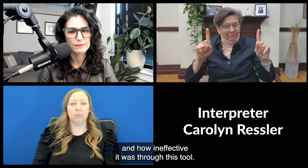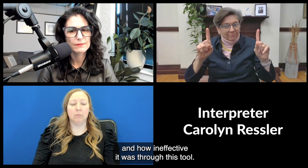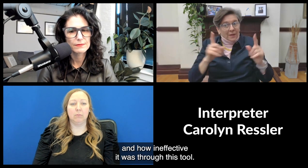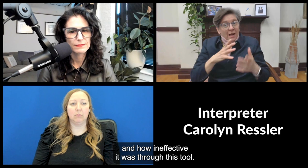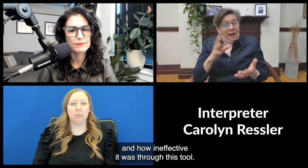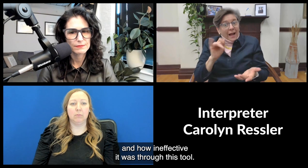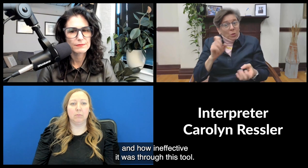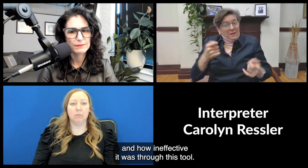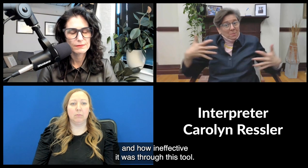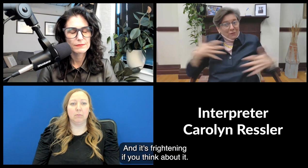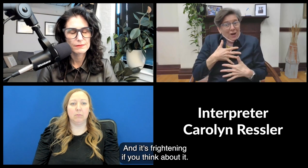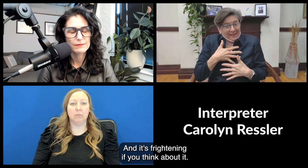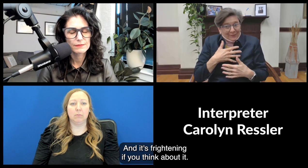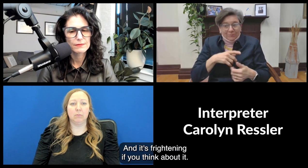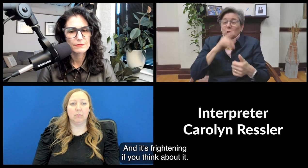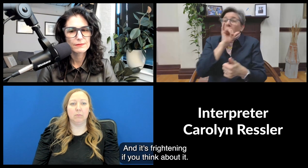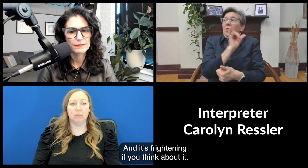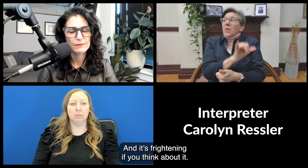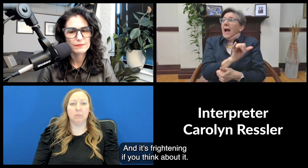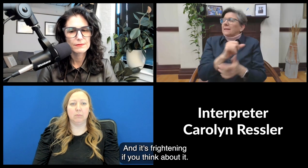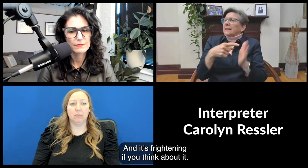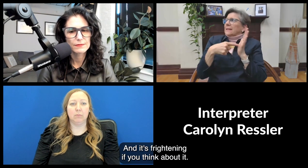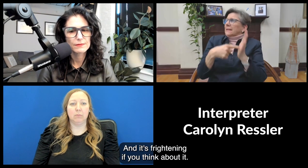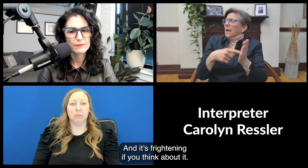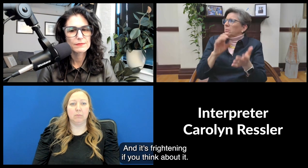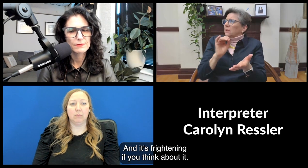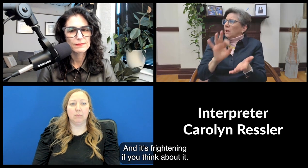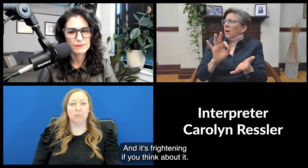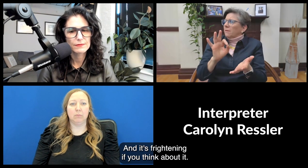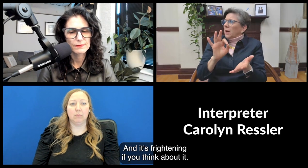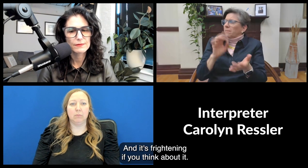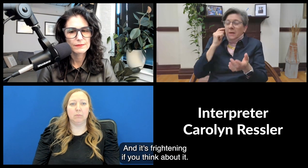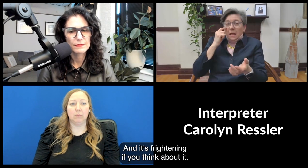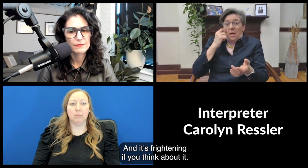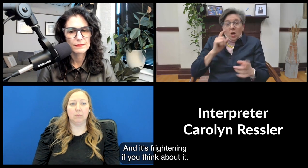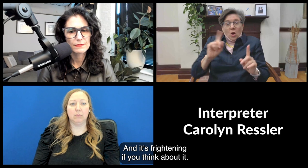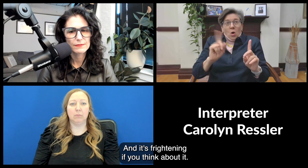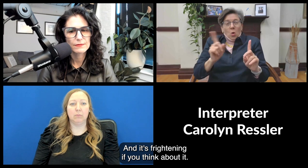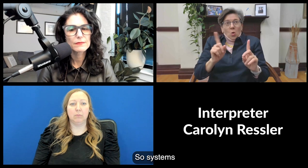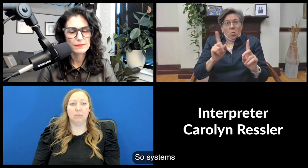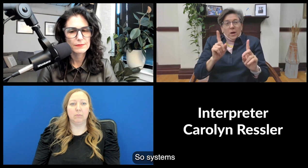communication and how ineffective it was through this tool. And it's frightening if you think about it.